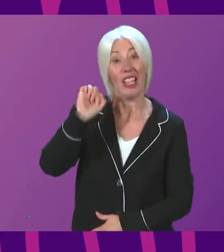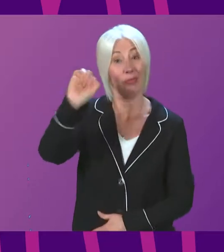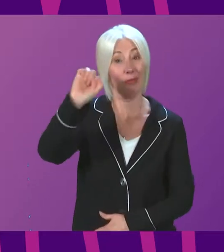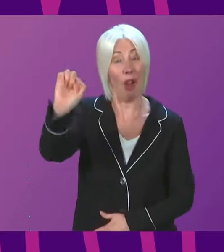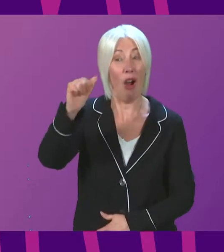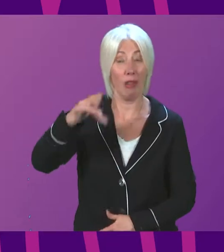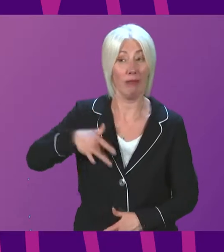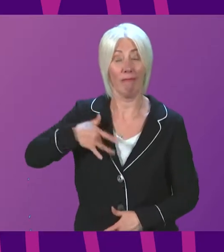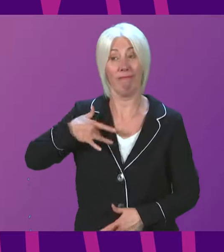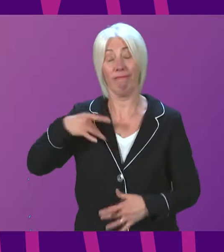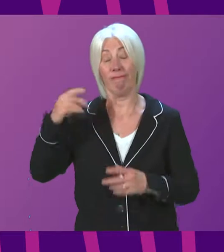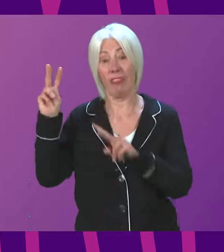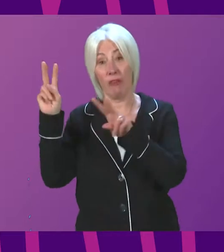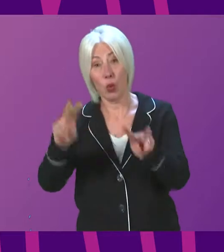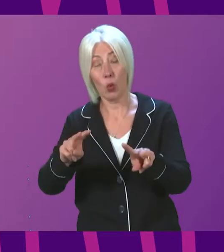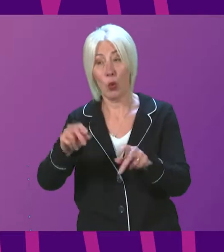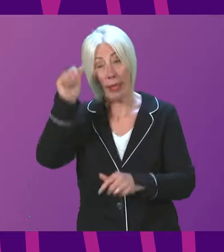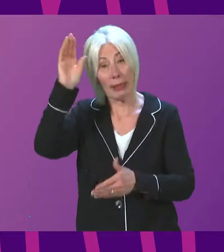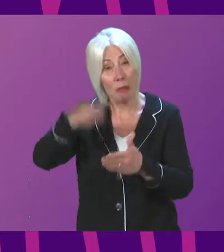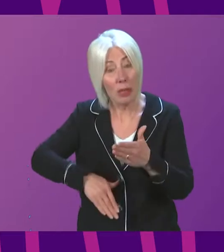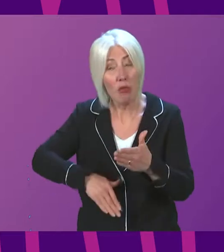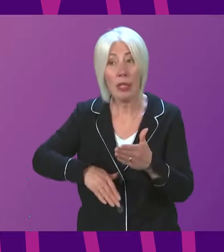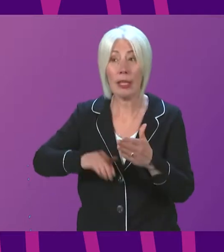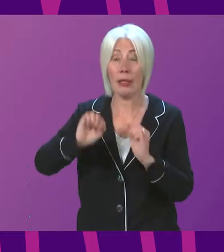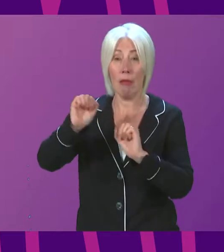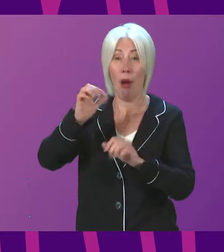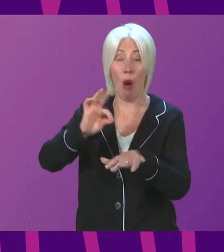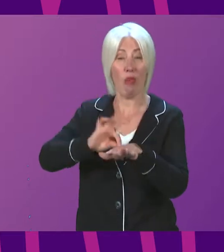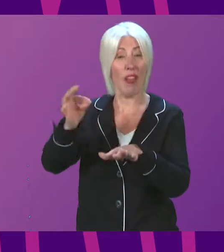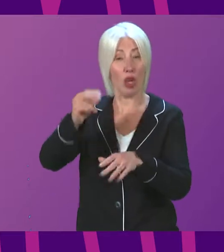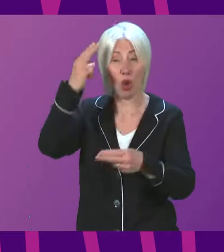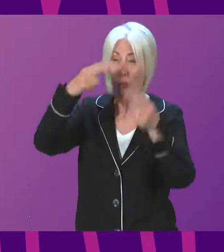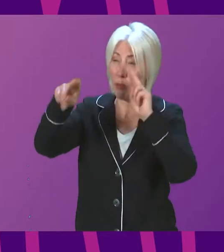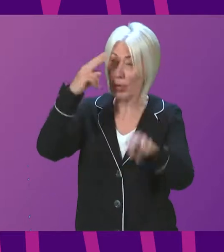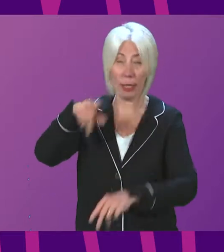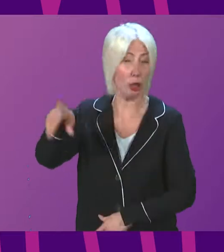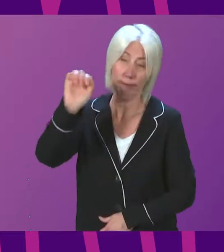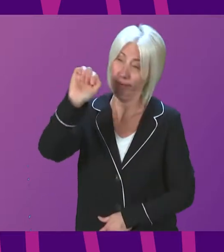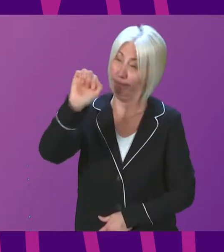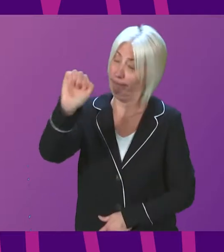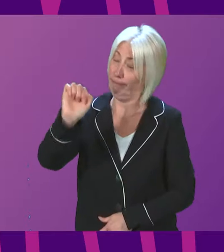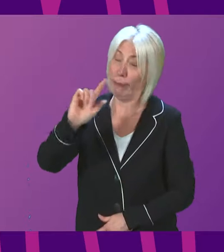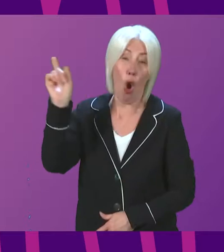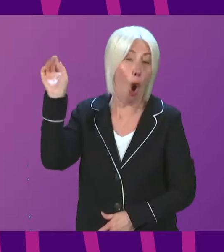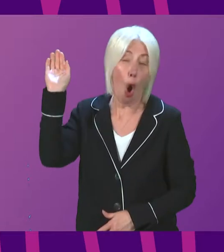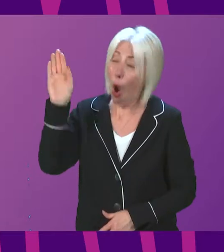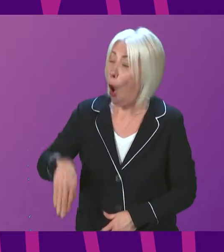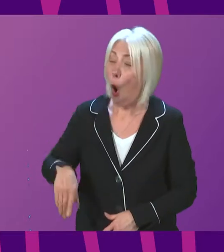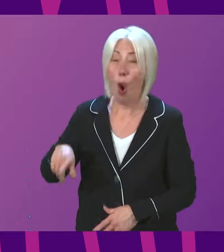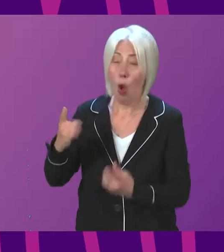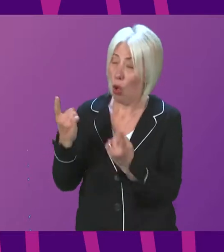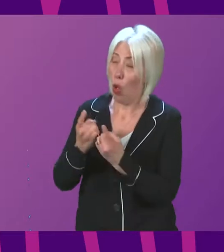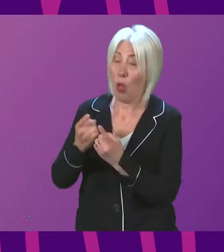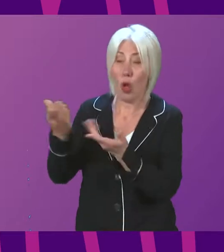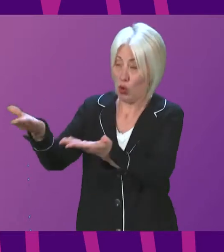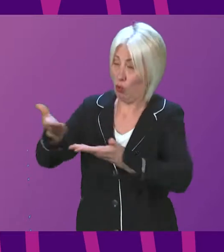perspective and experience and the foundations of her professional reputation in all of these areas, that all of the issues that Julie Mackay puts to